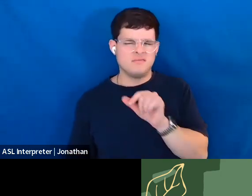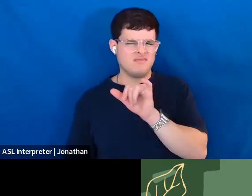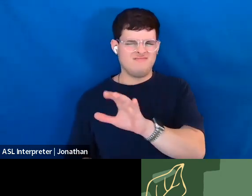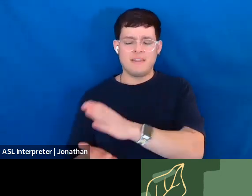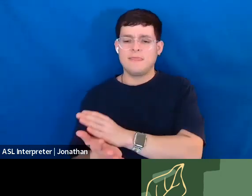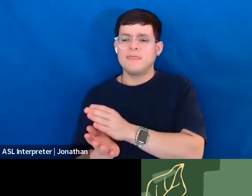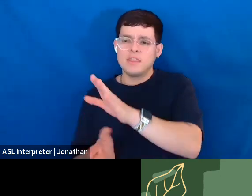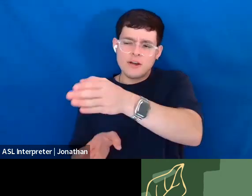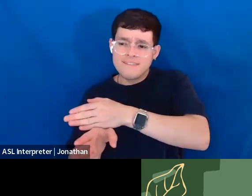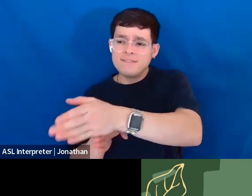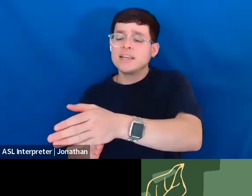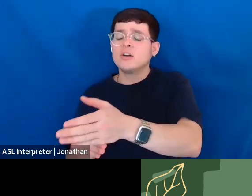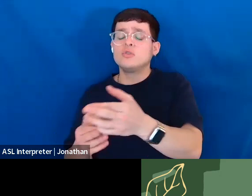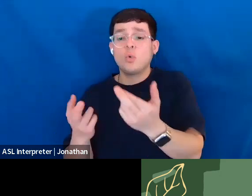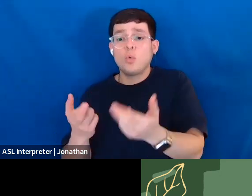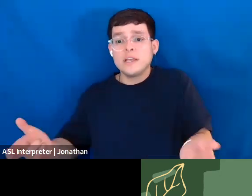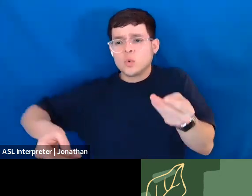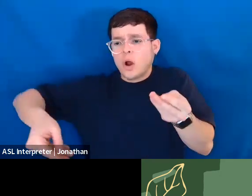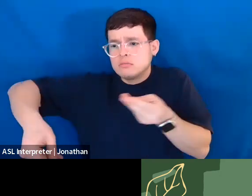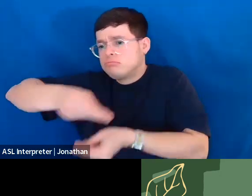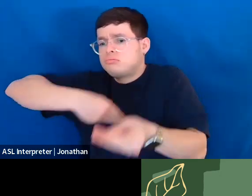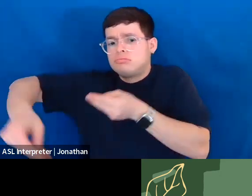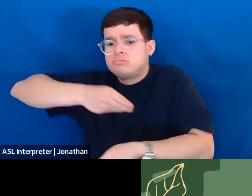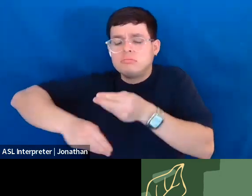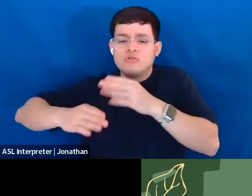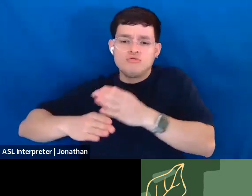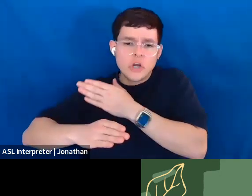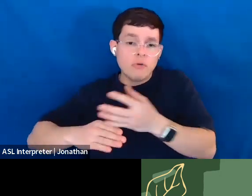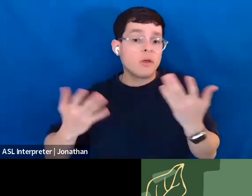sharing resources and basically things that